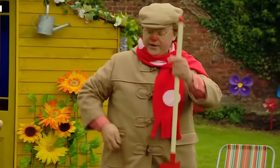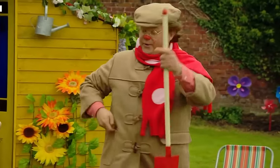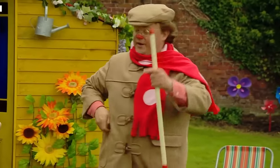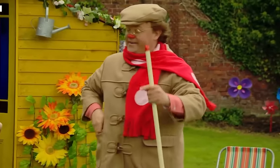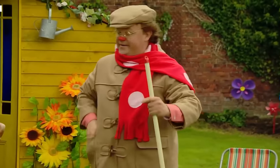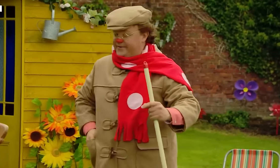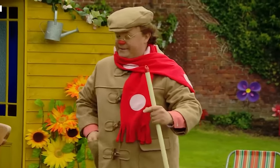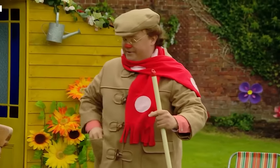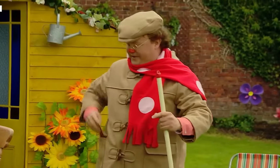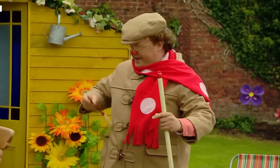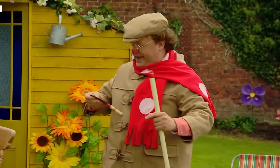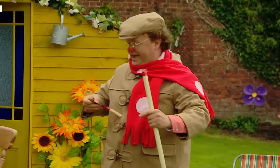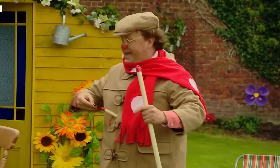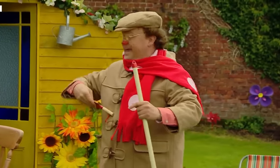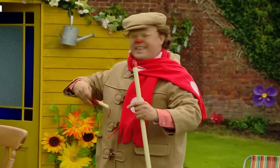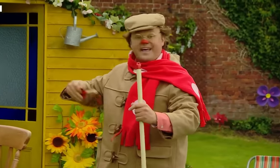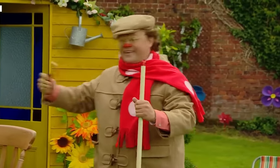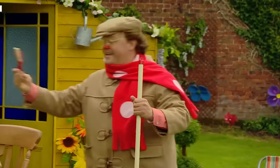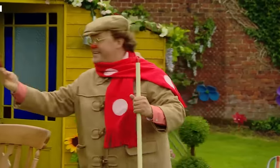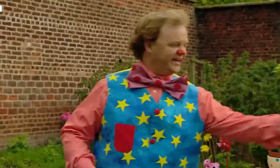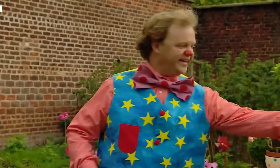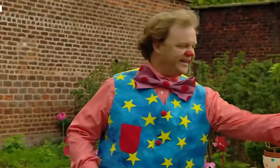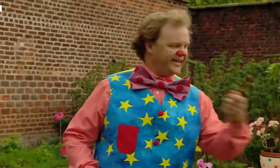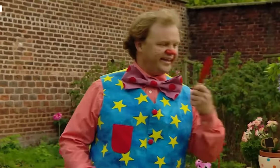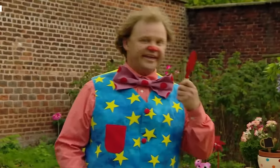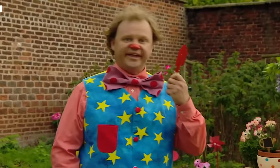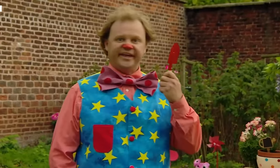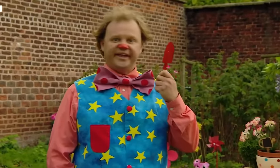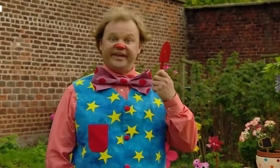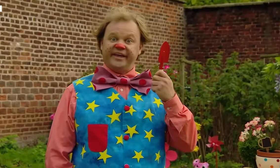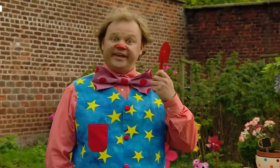Oh, here's yours, the boy. That's it.